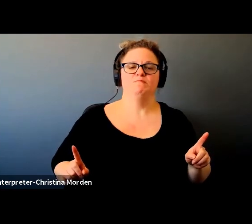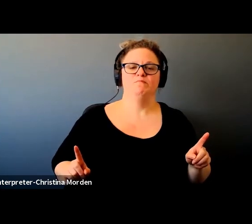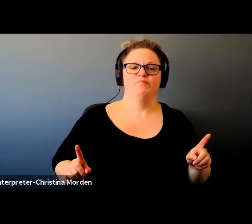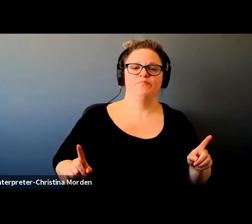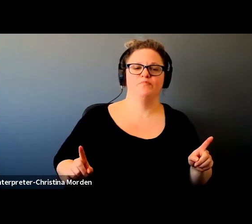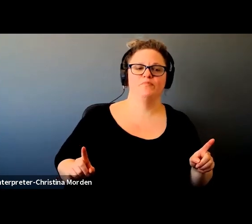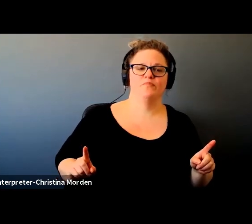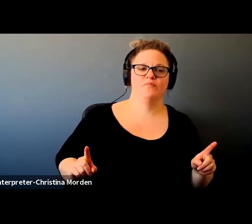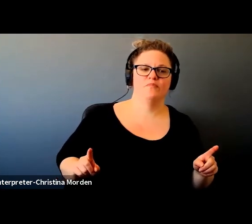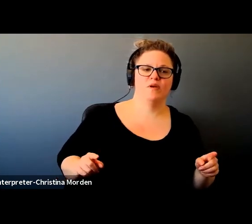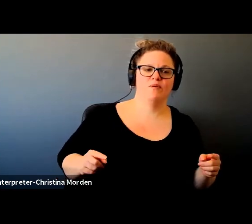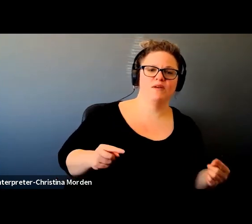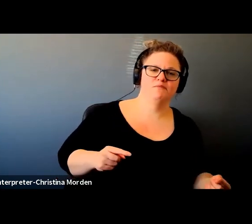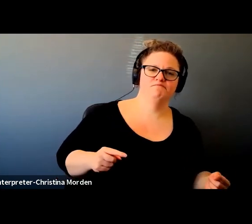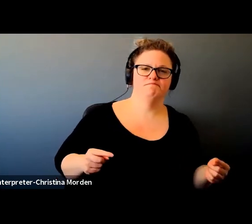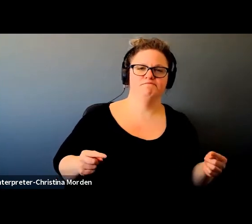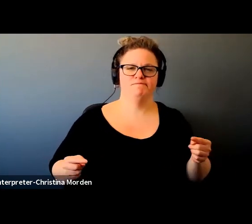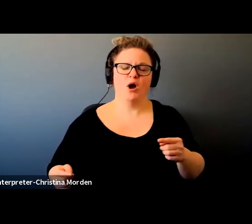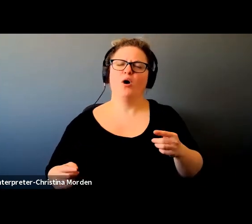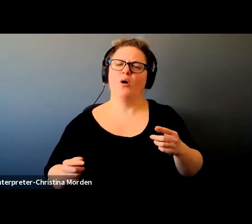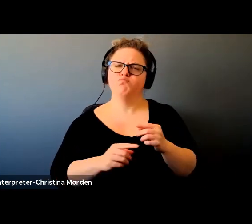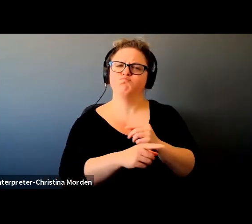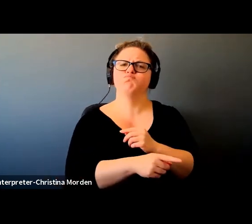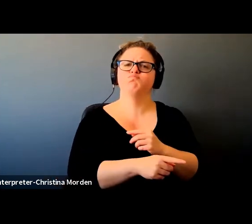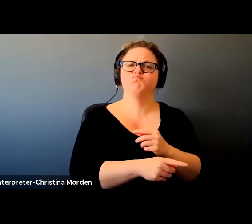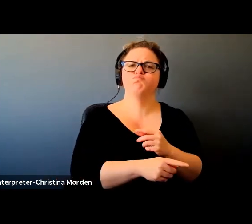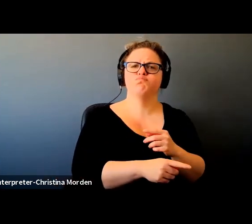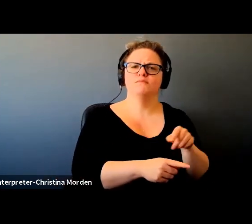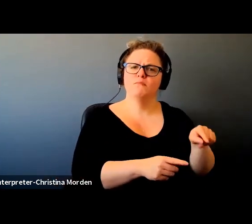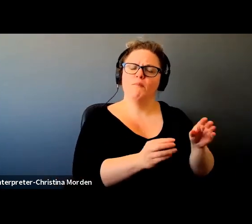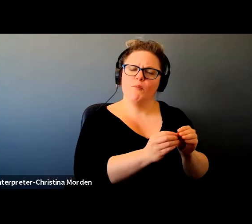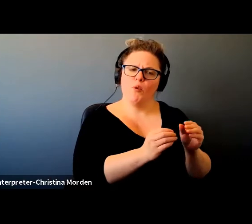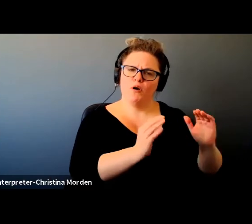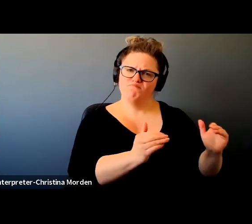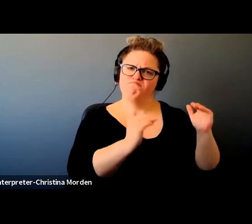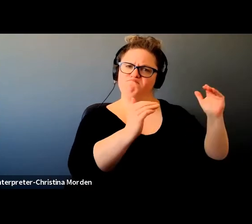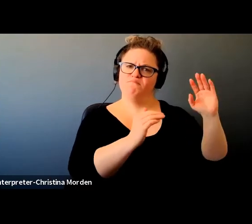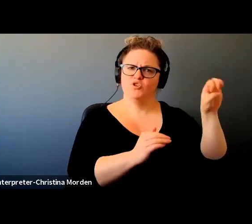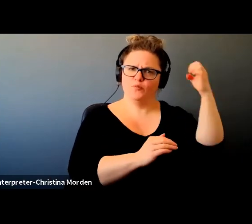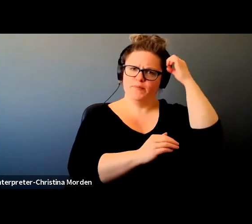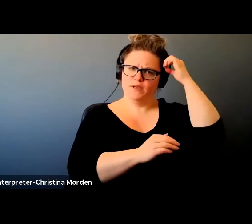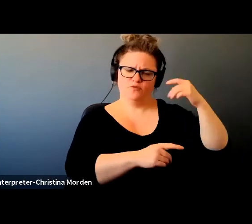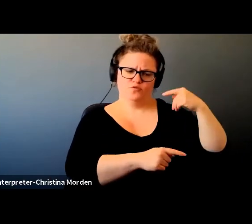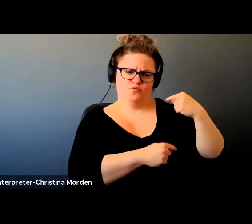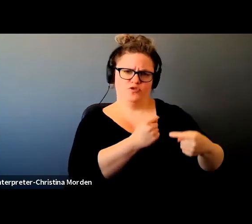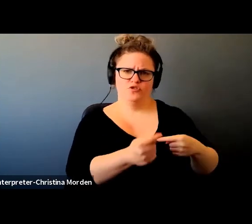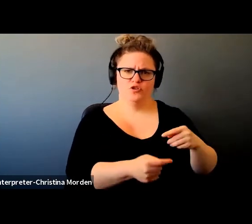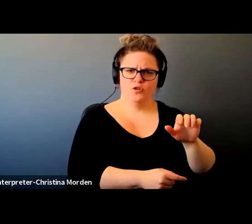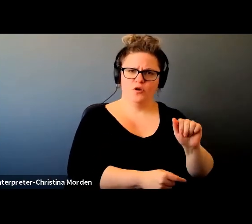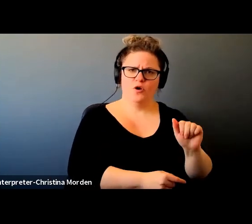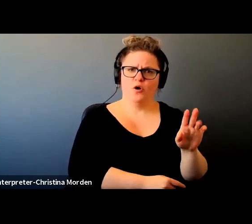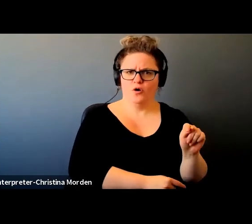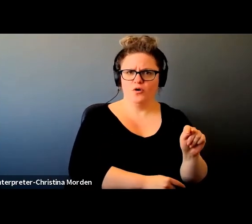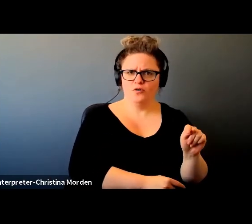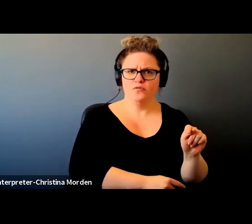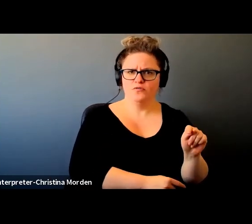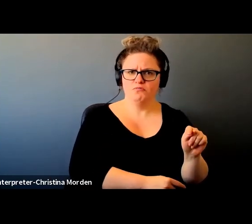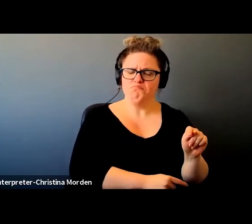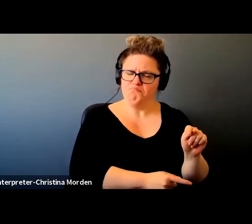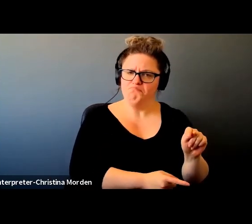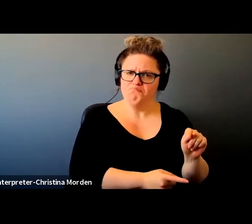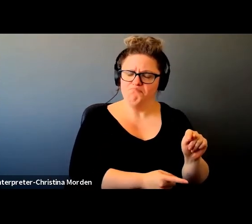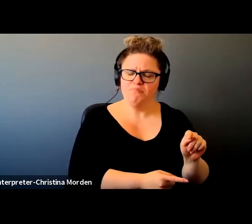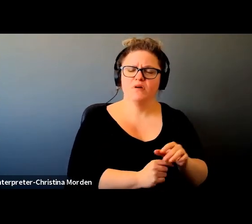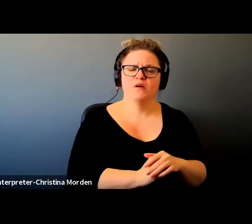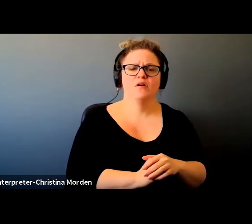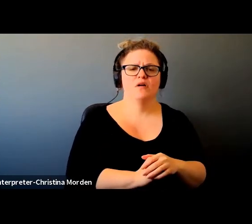Very high European traditional kind of arts were okay in my home.